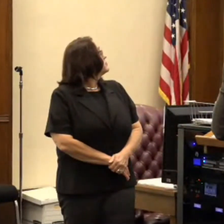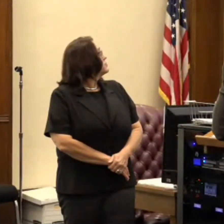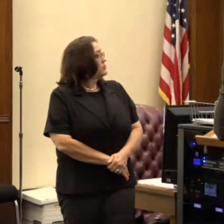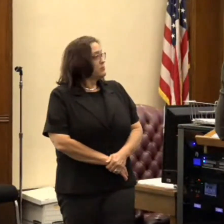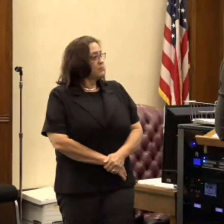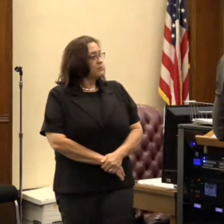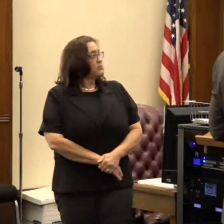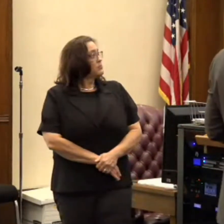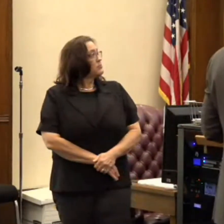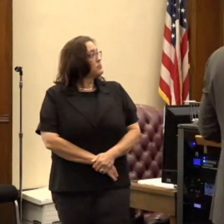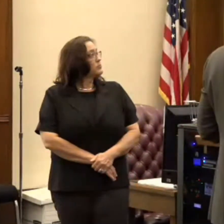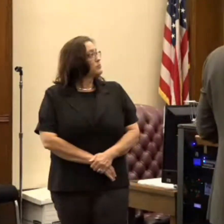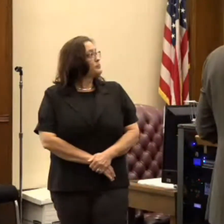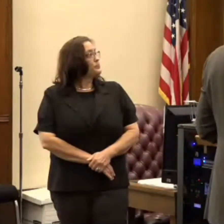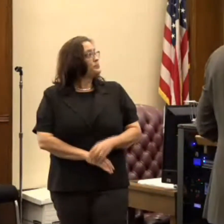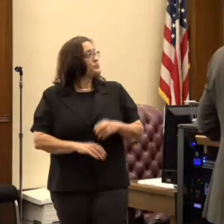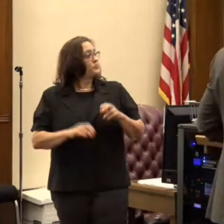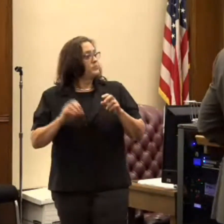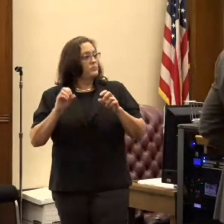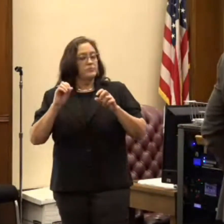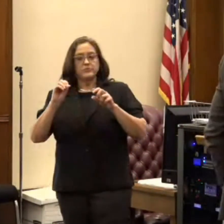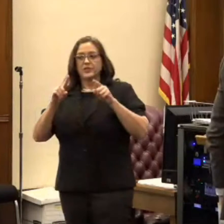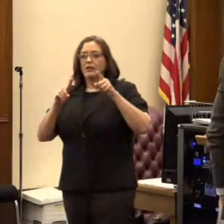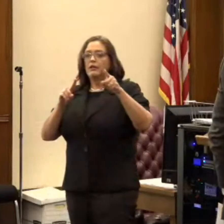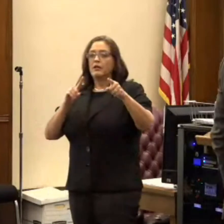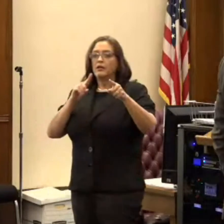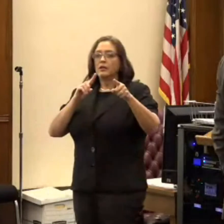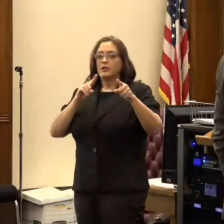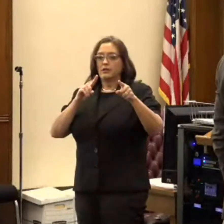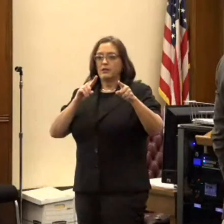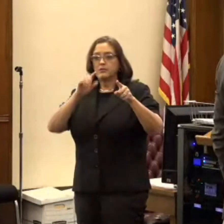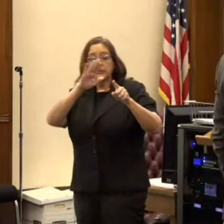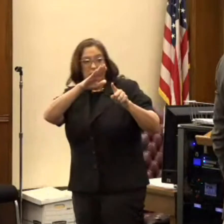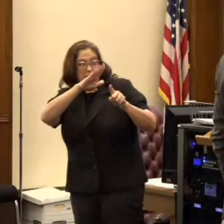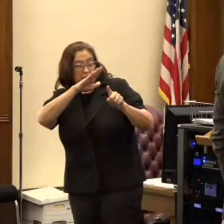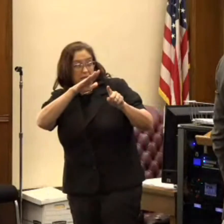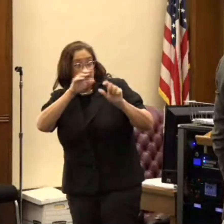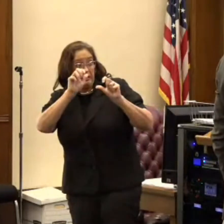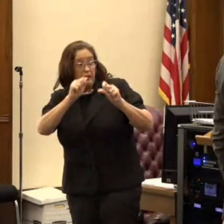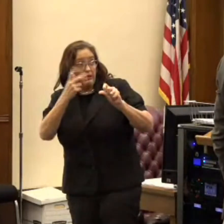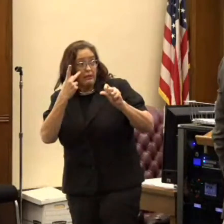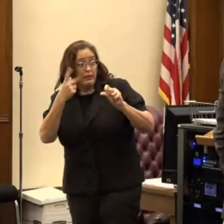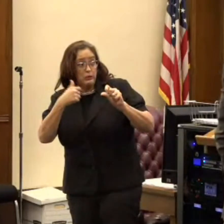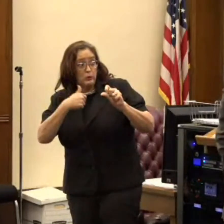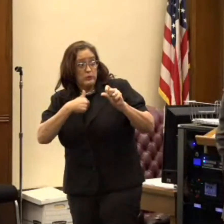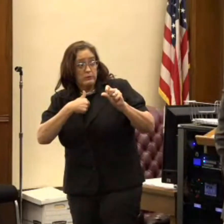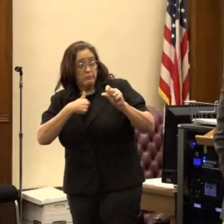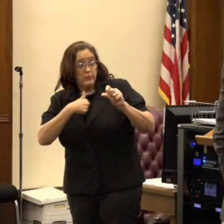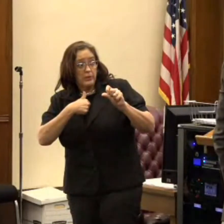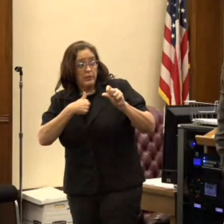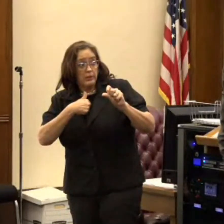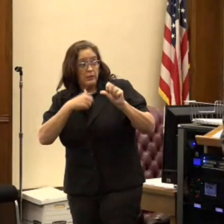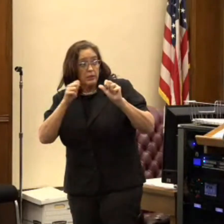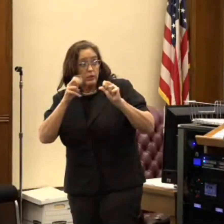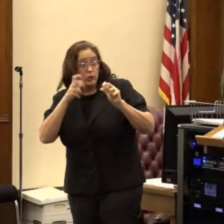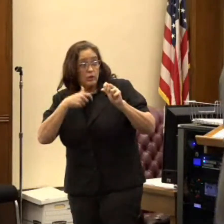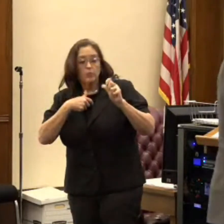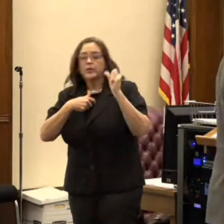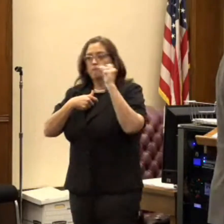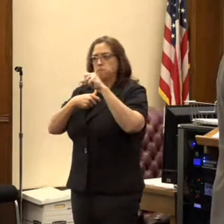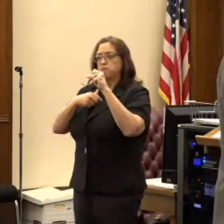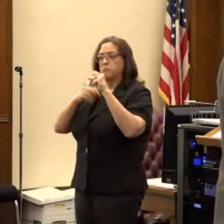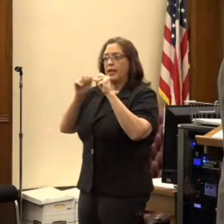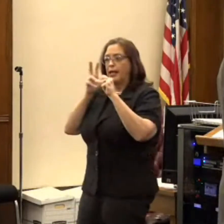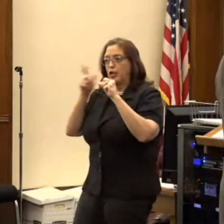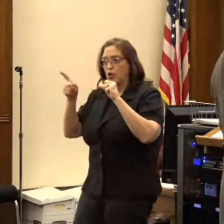can see you, I don't know if you can see me. I can see you. Can you hear me? Okay, yep, I can hear you. Very good, very good. And